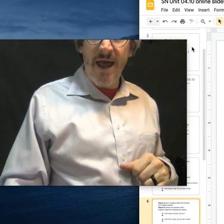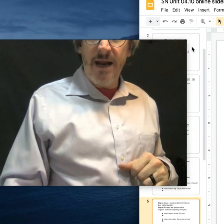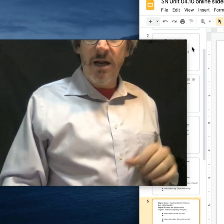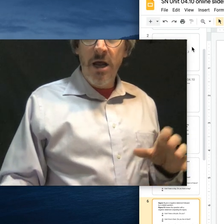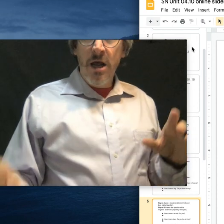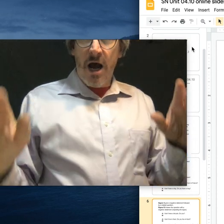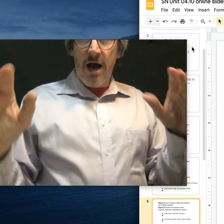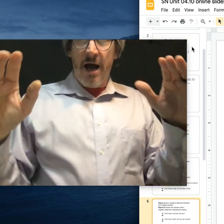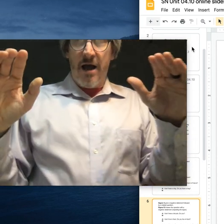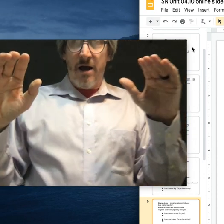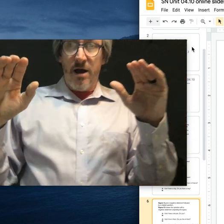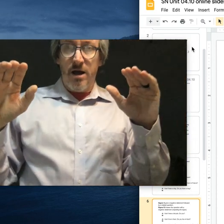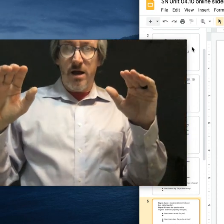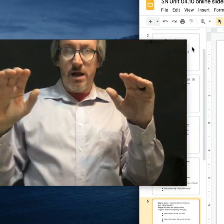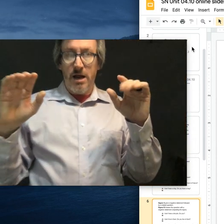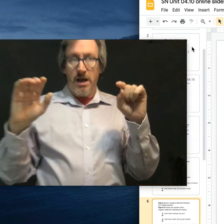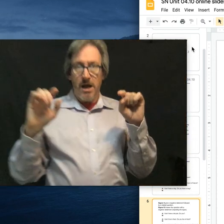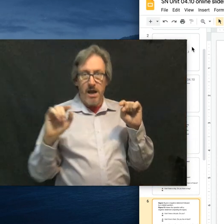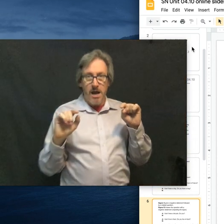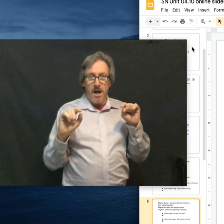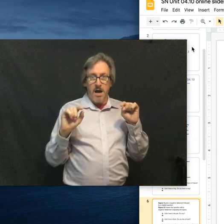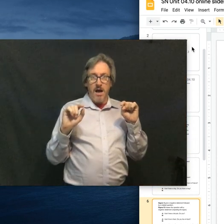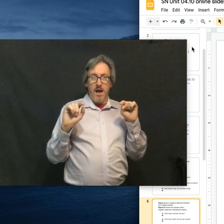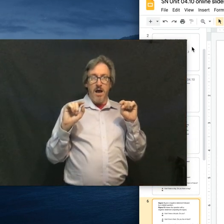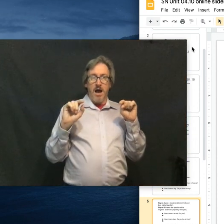and then